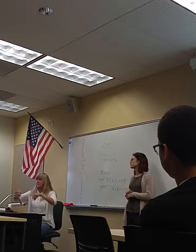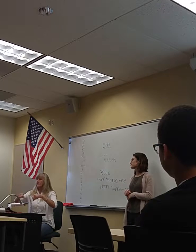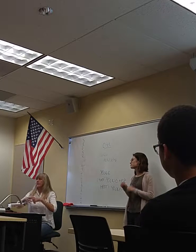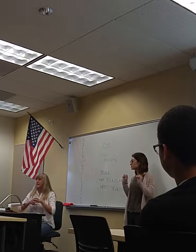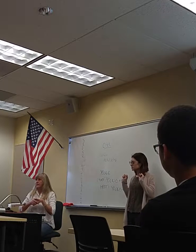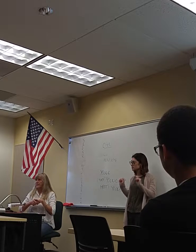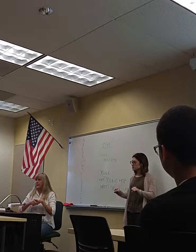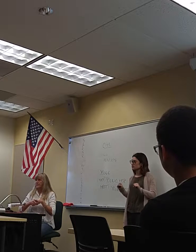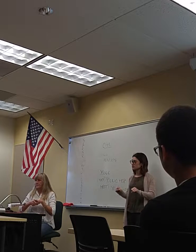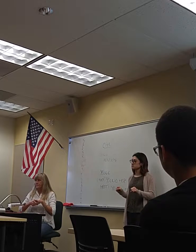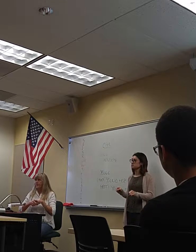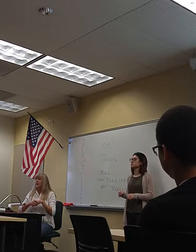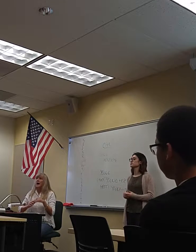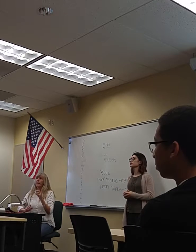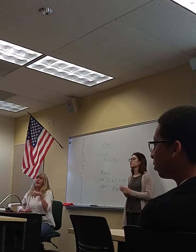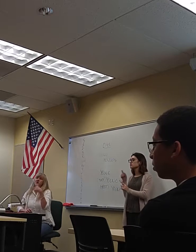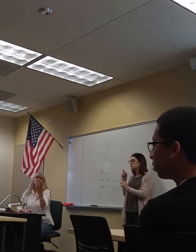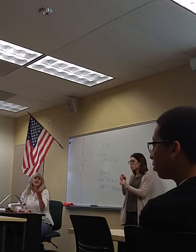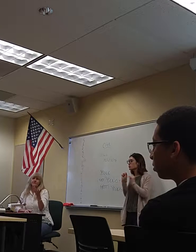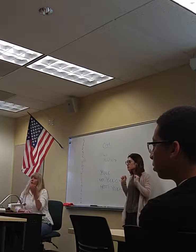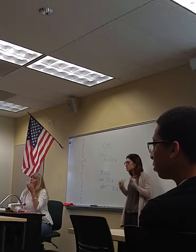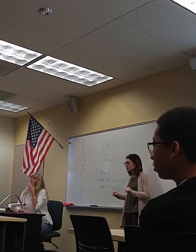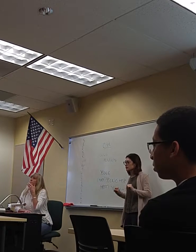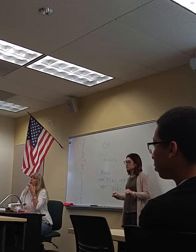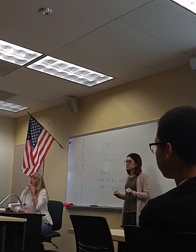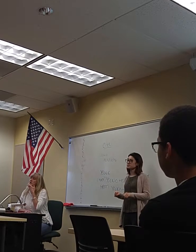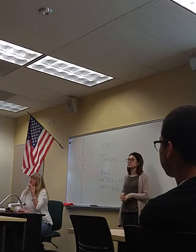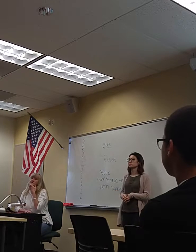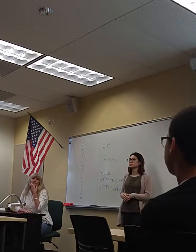we're talking about. But do you, Gotcha. do you How find about you can useful? before? How about useful?